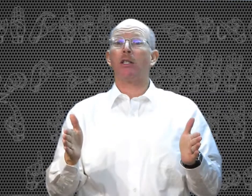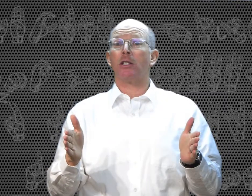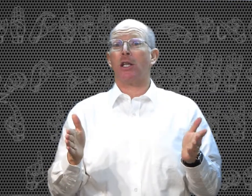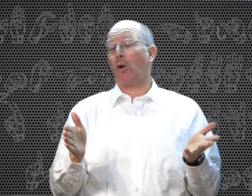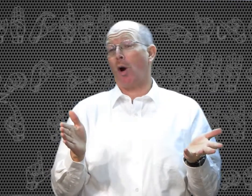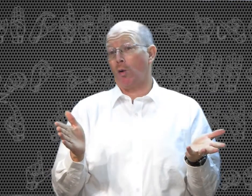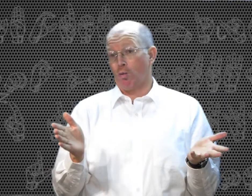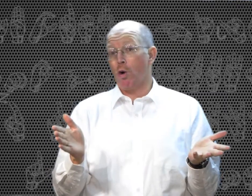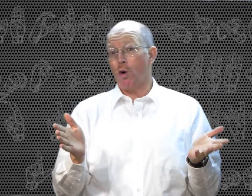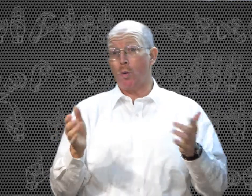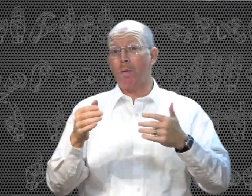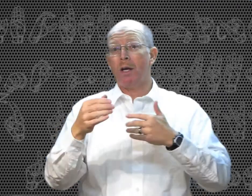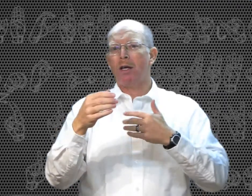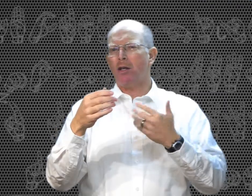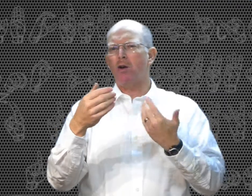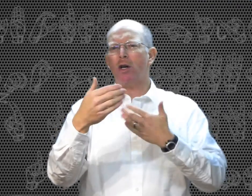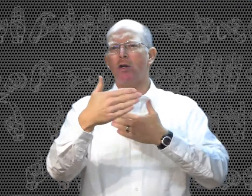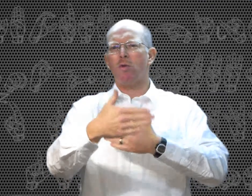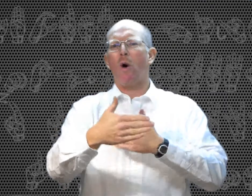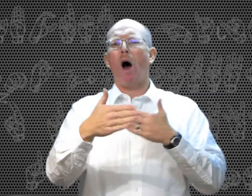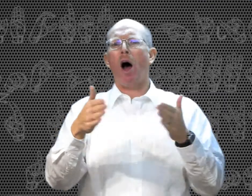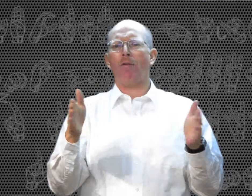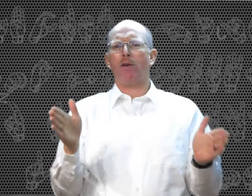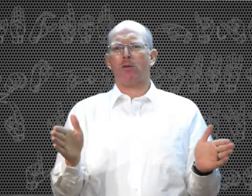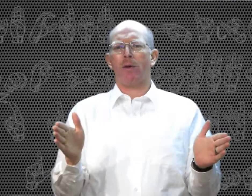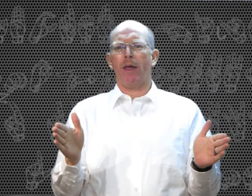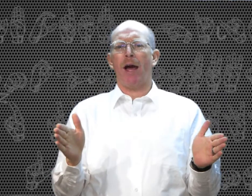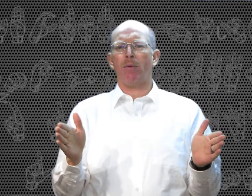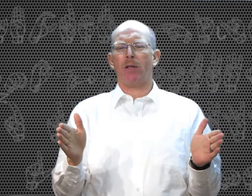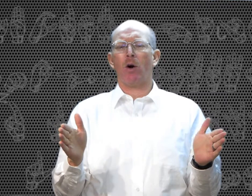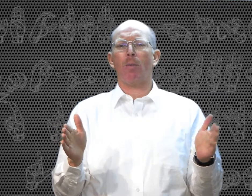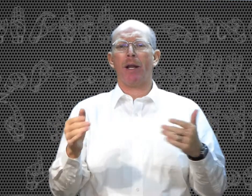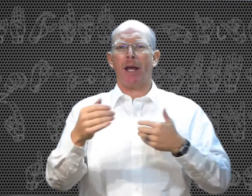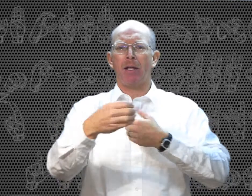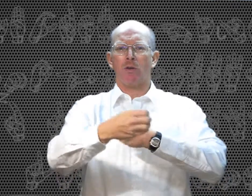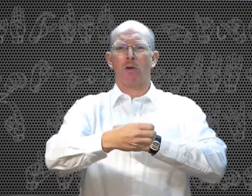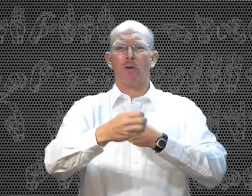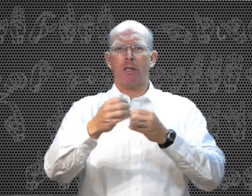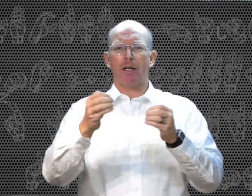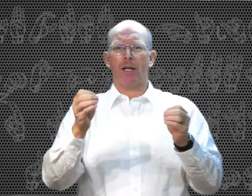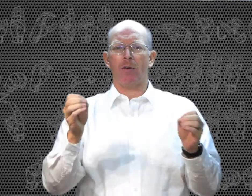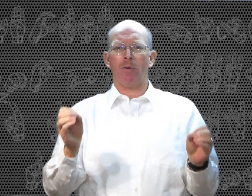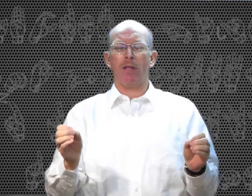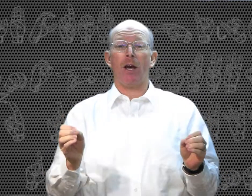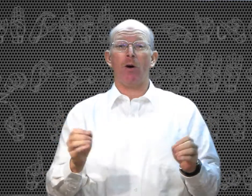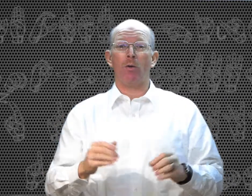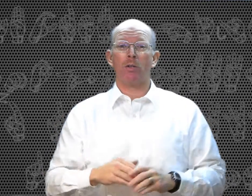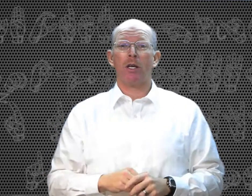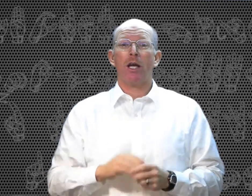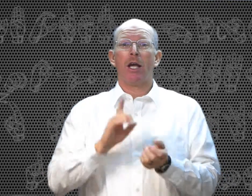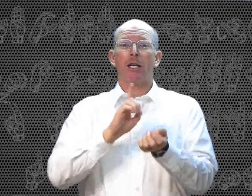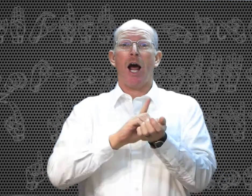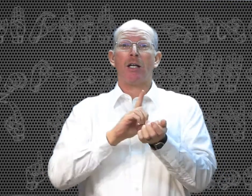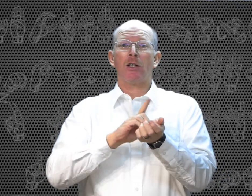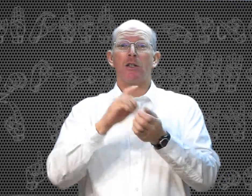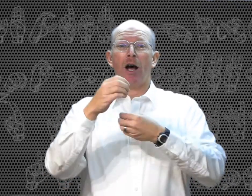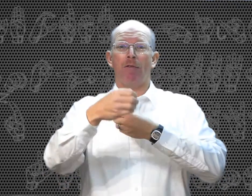is a room. So you could do office with that, with your open hands, or you'll see it done with the O's. Doctor's